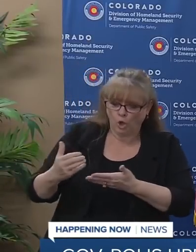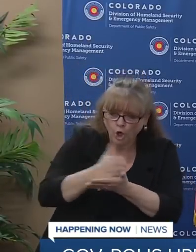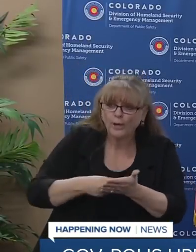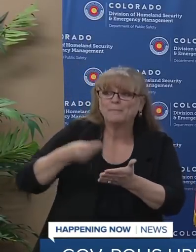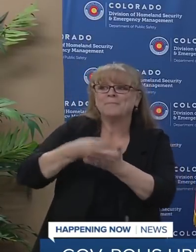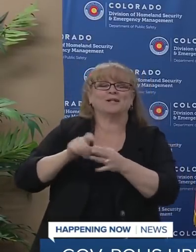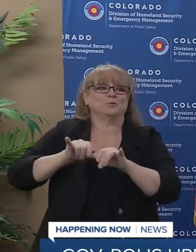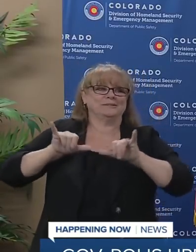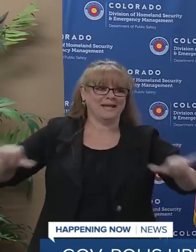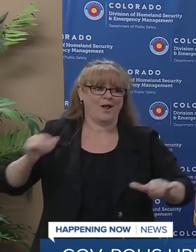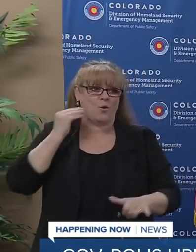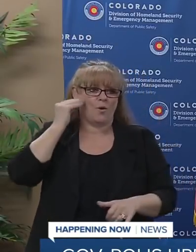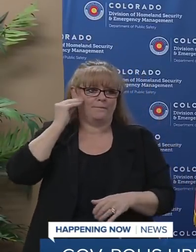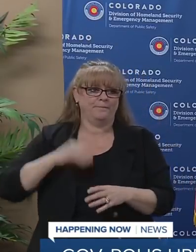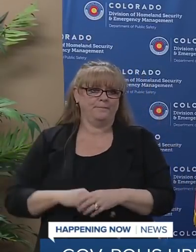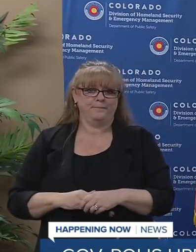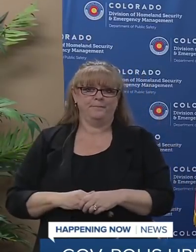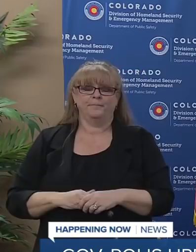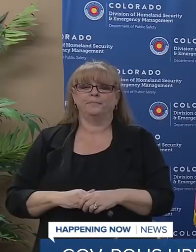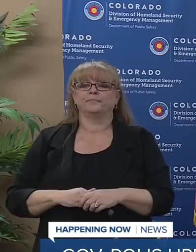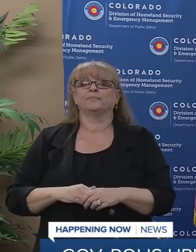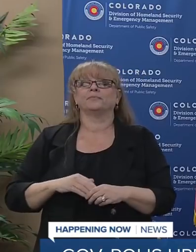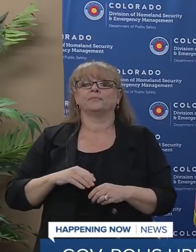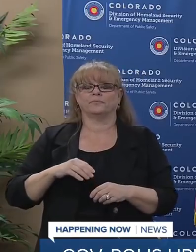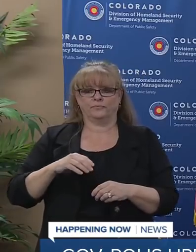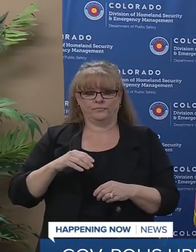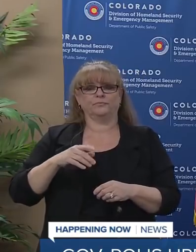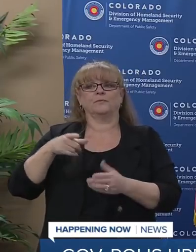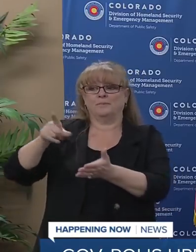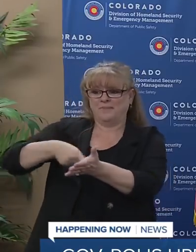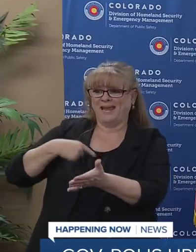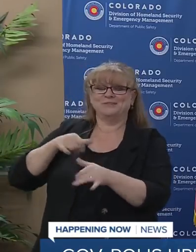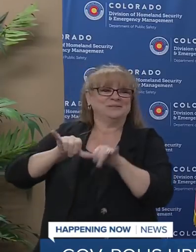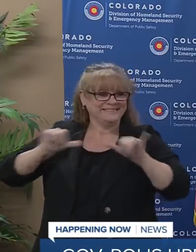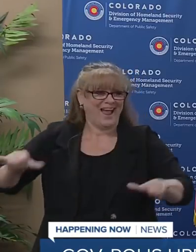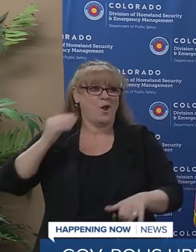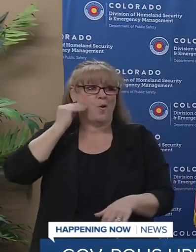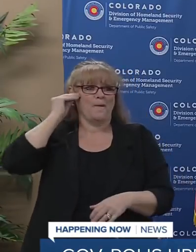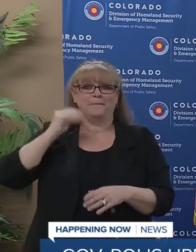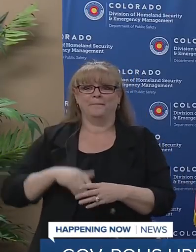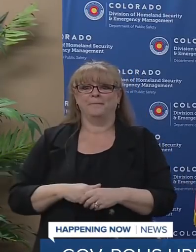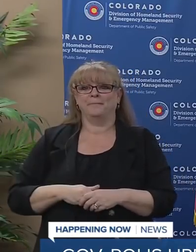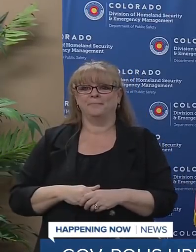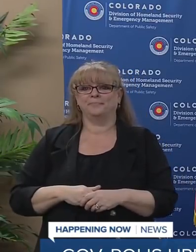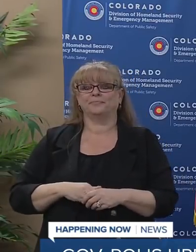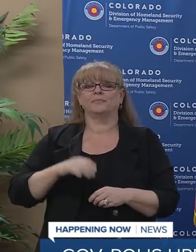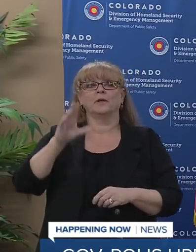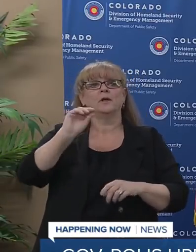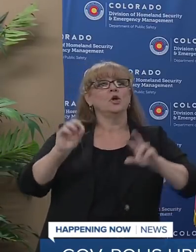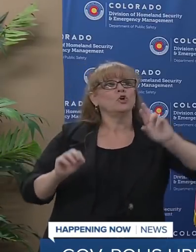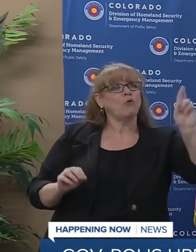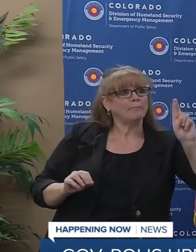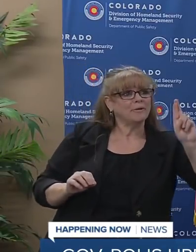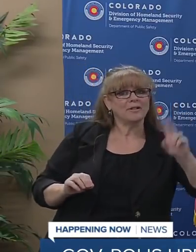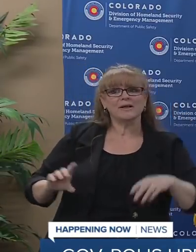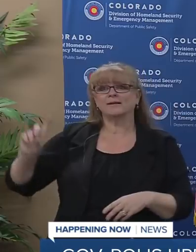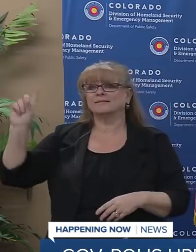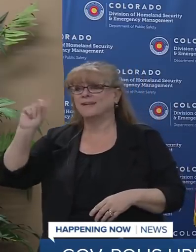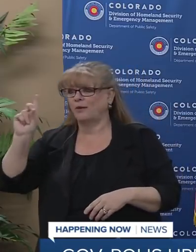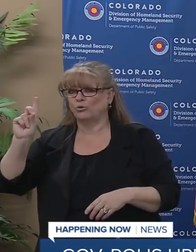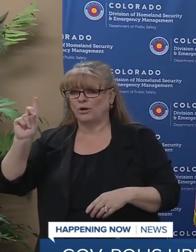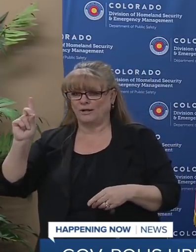to do. Republicans, Democrats, Nancy Pelosi, President Trump, Mitch McConnell, all are putting the federal